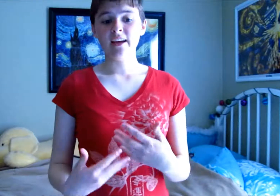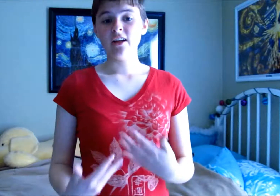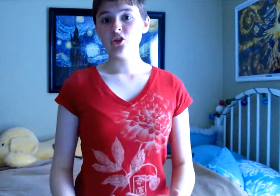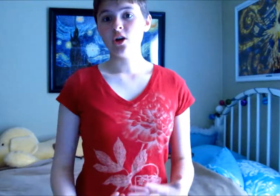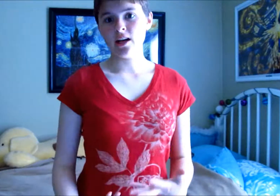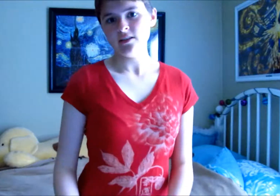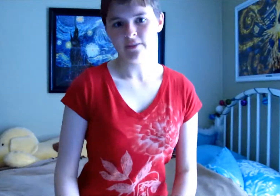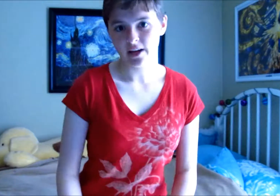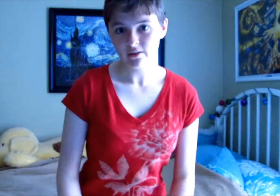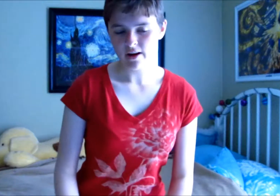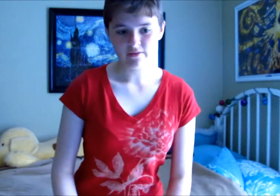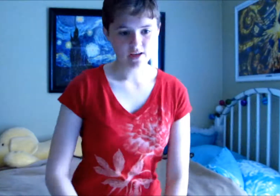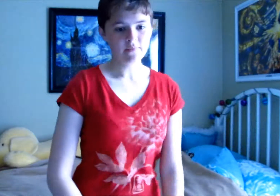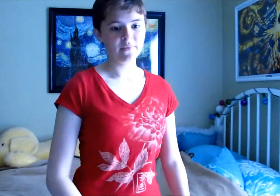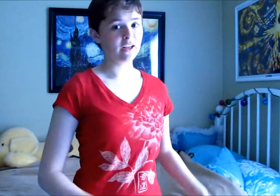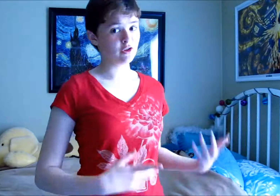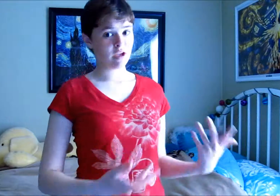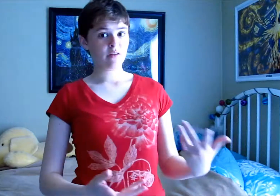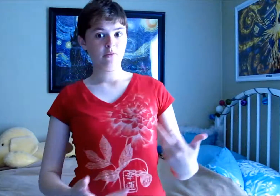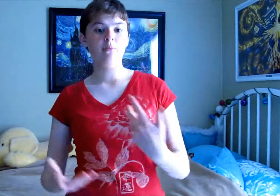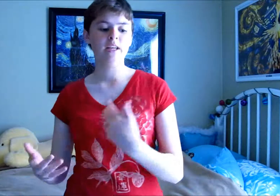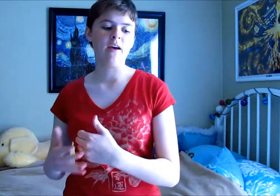I'll try defying gravity, and you can't pull me down.